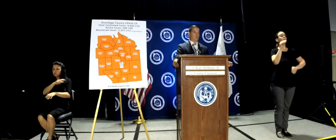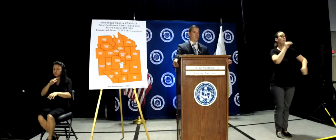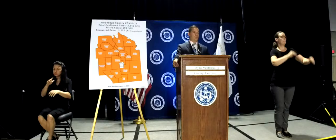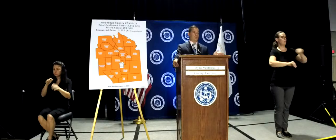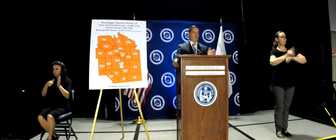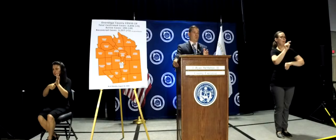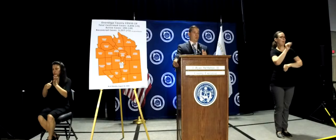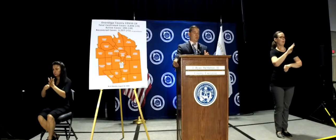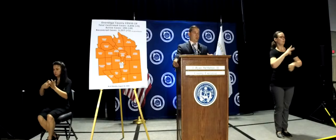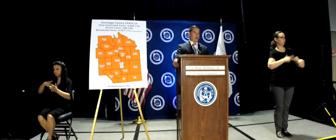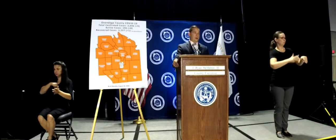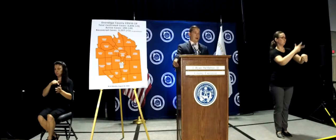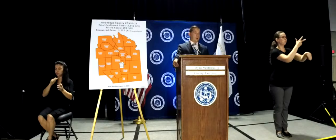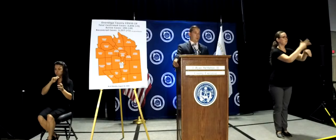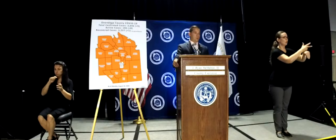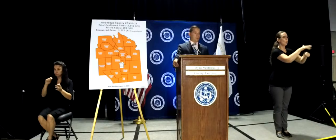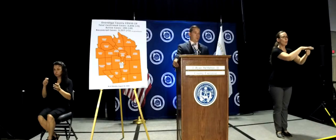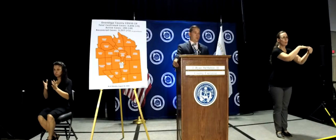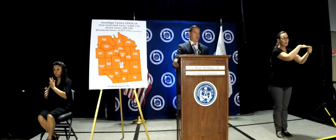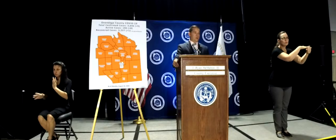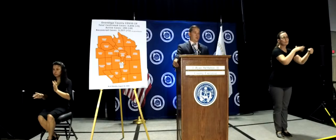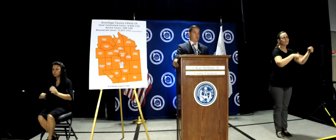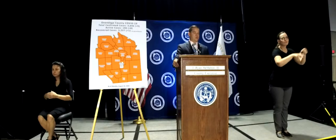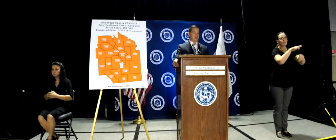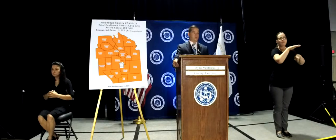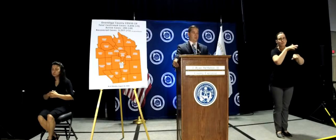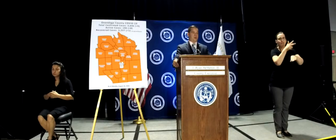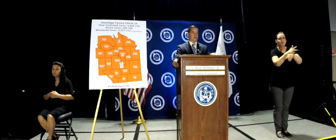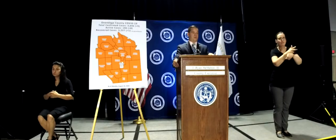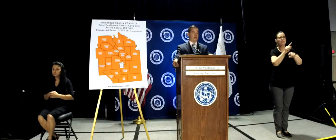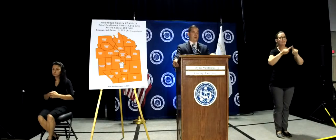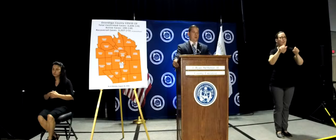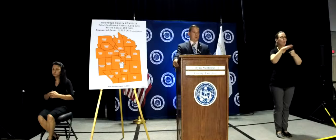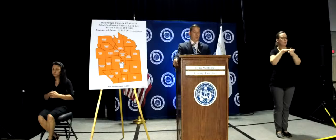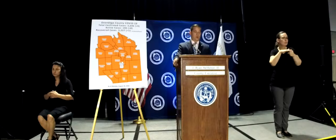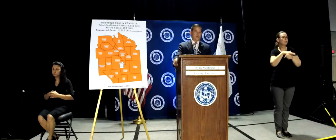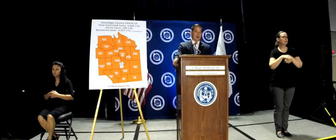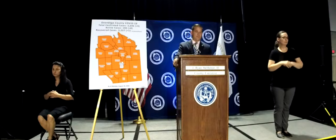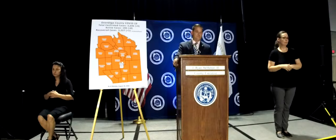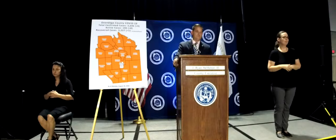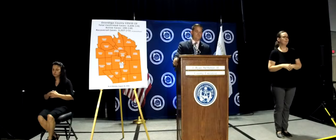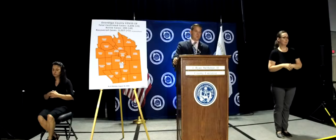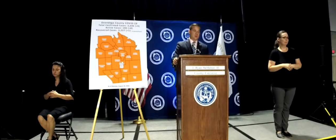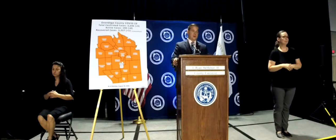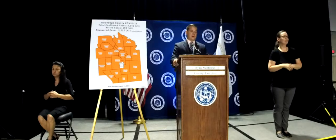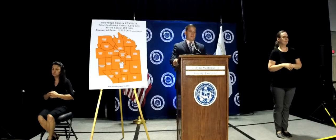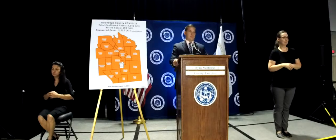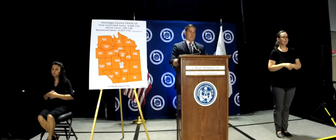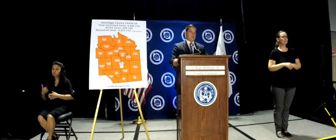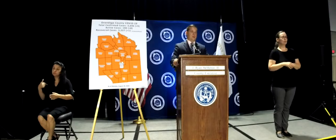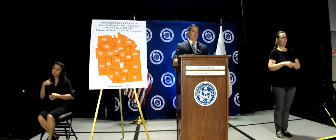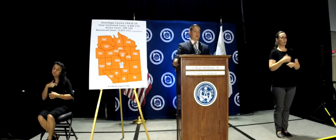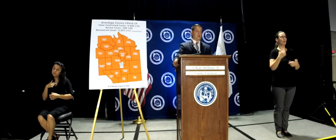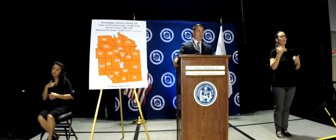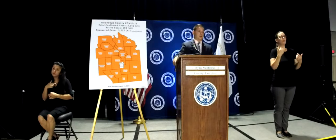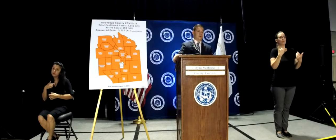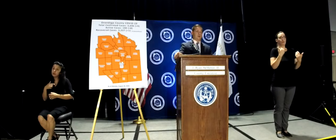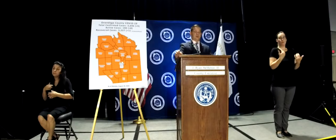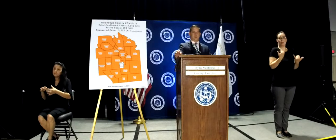Again, right now, looking as we start to prepare for wintertime,